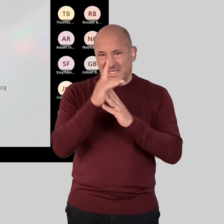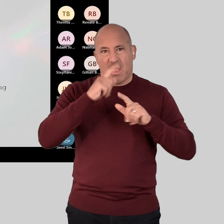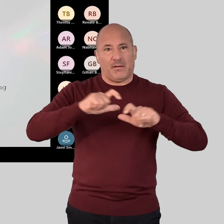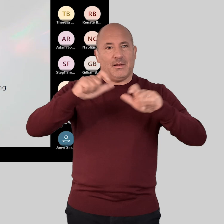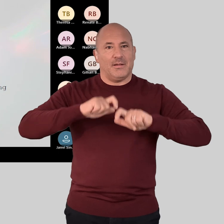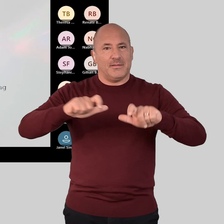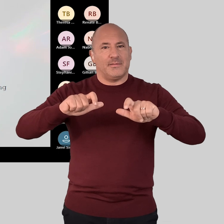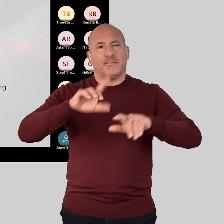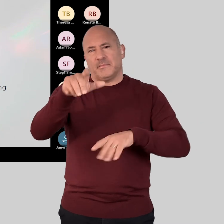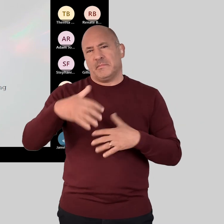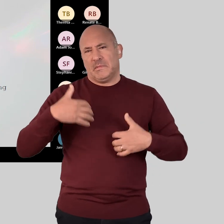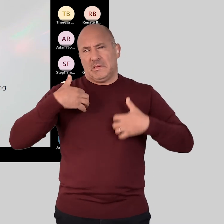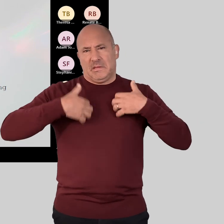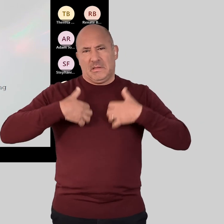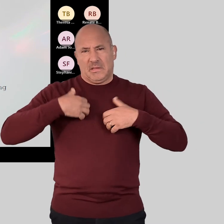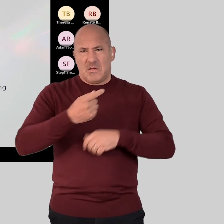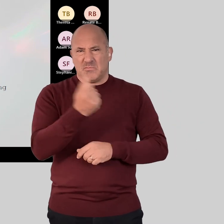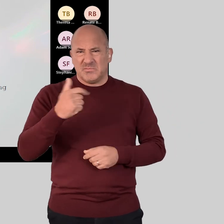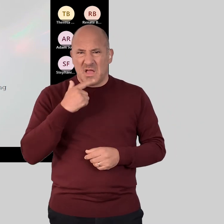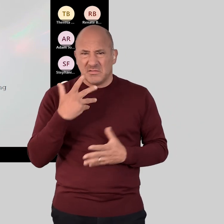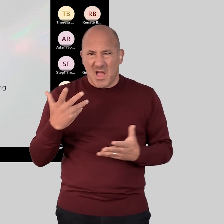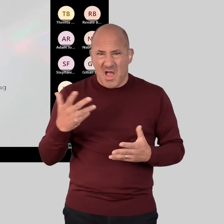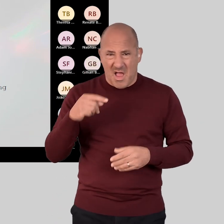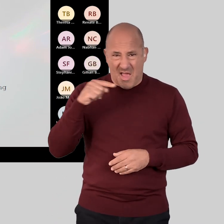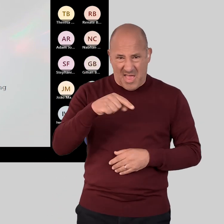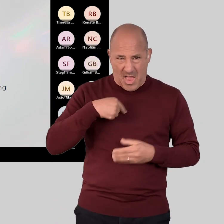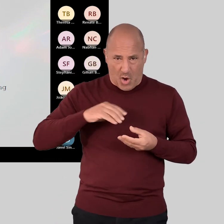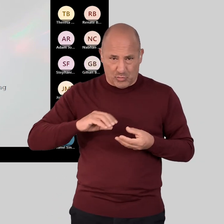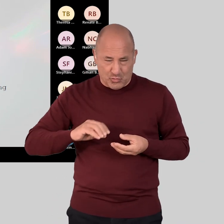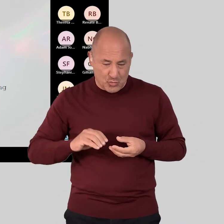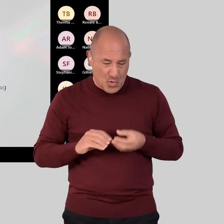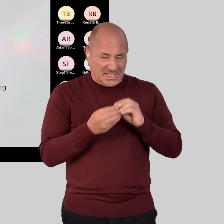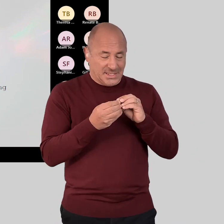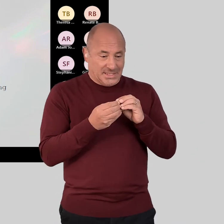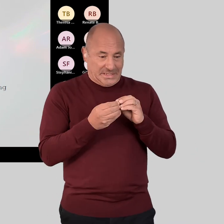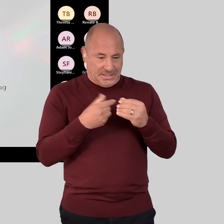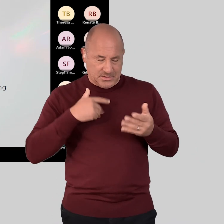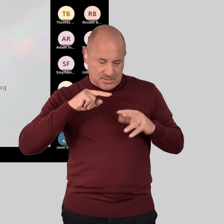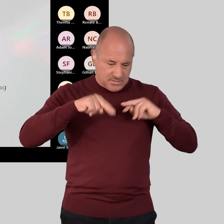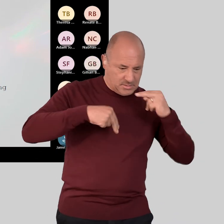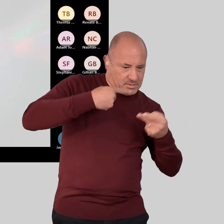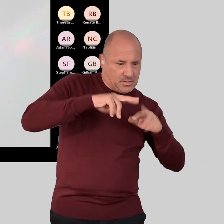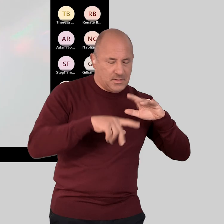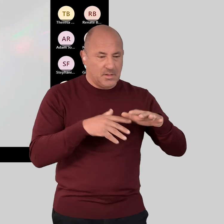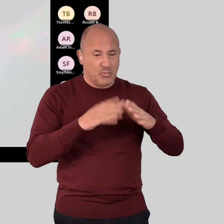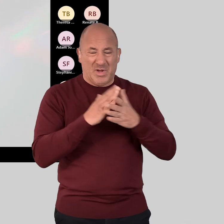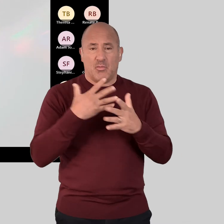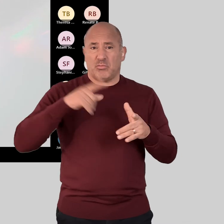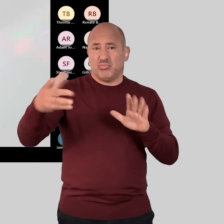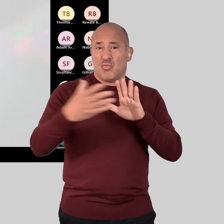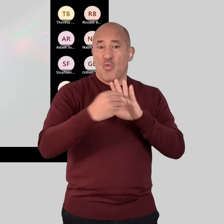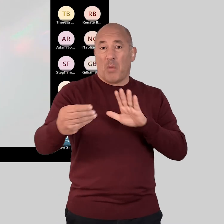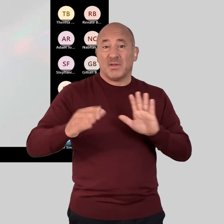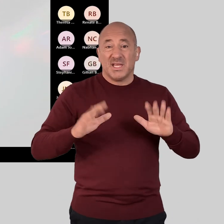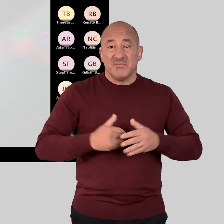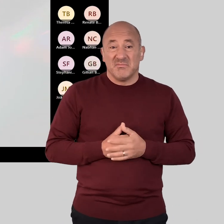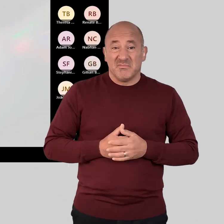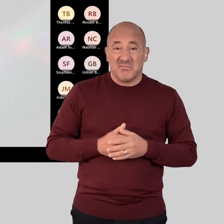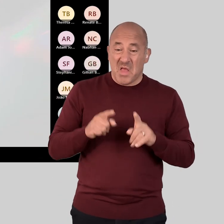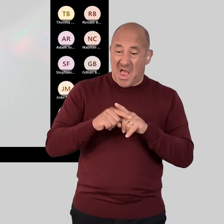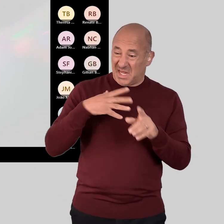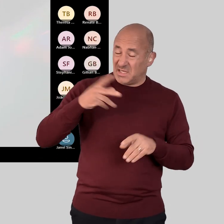The thing is reliant on being shared to exist. And interestingly, some even said, I created